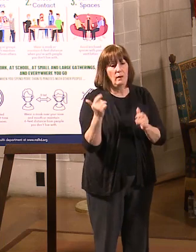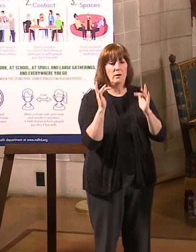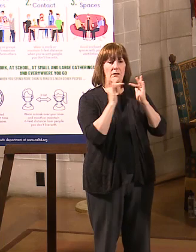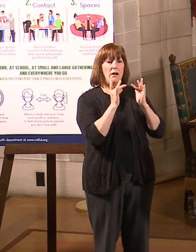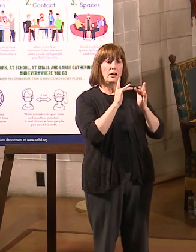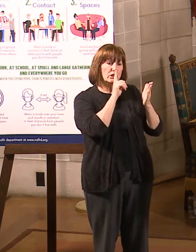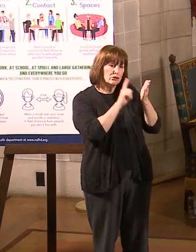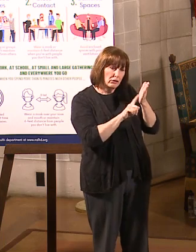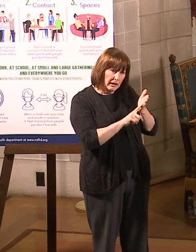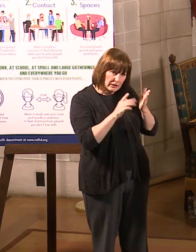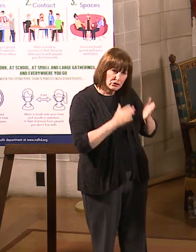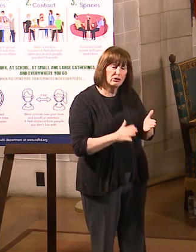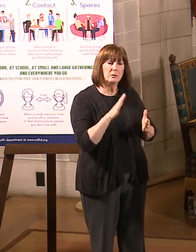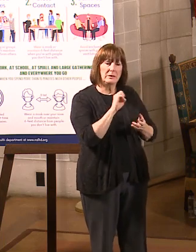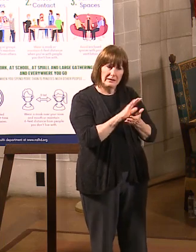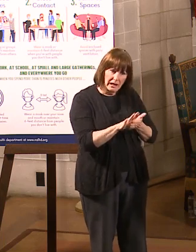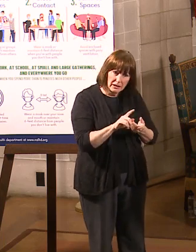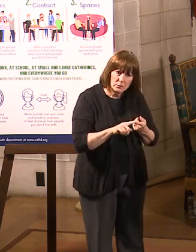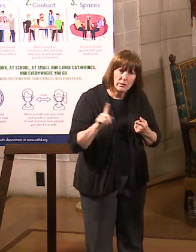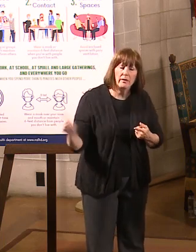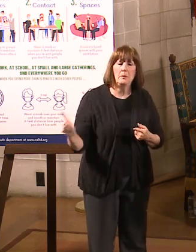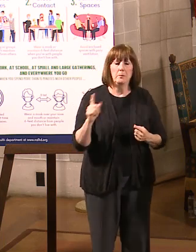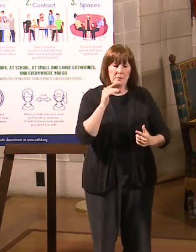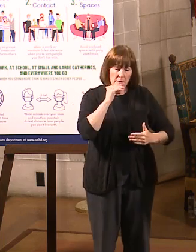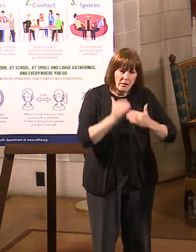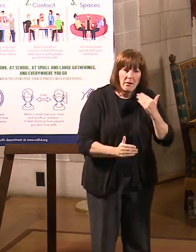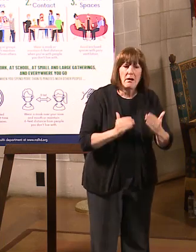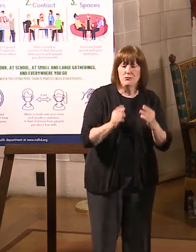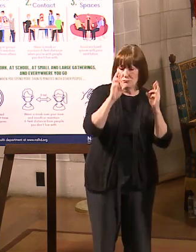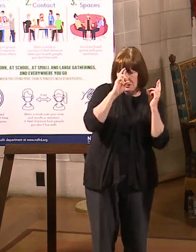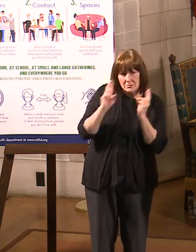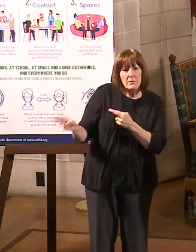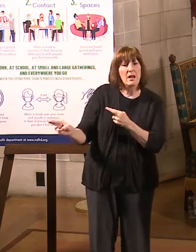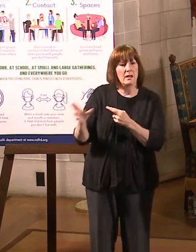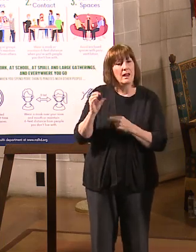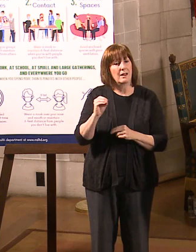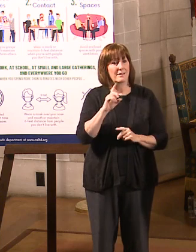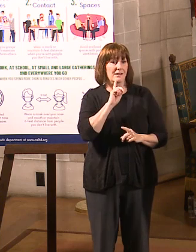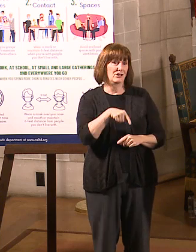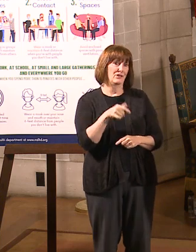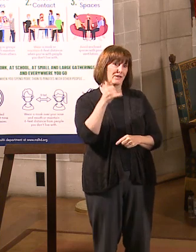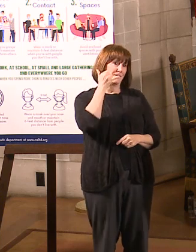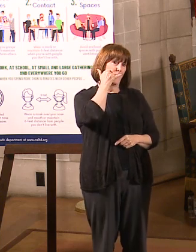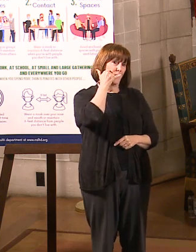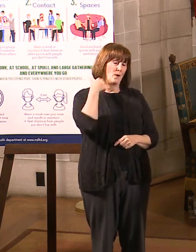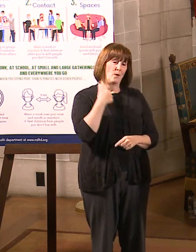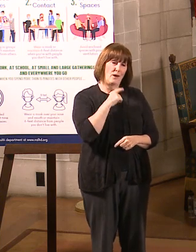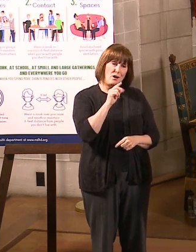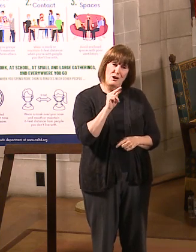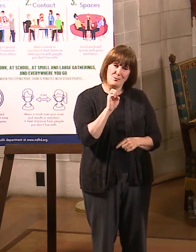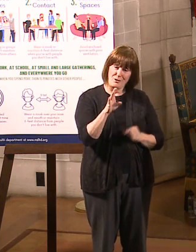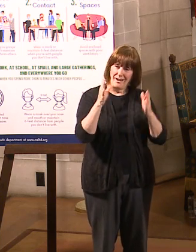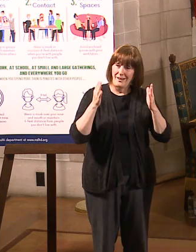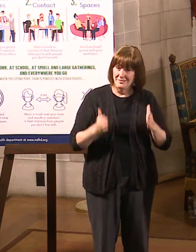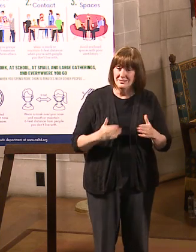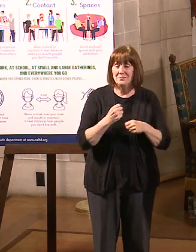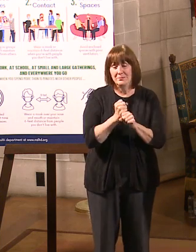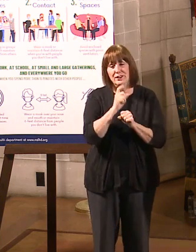for grace. Be nice to them. Be respectful. That's who we are as Nebraskans. So